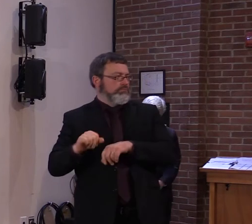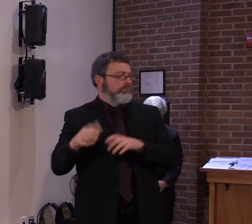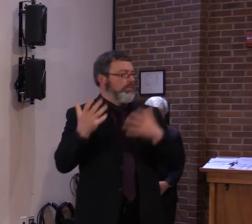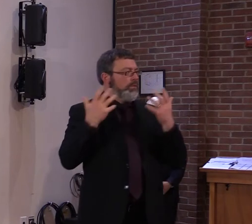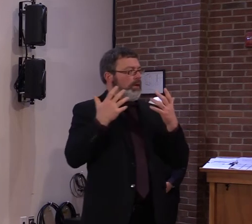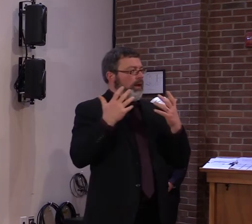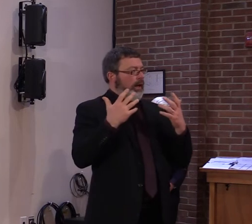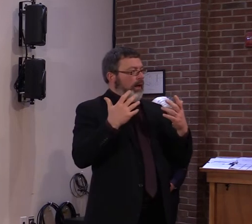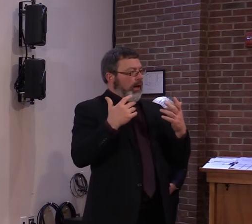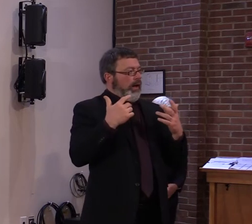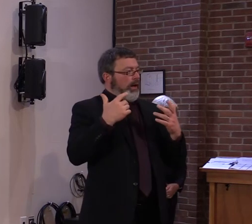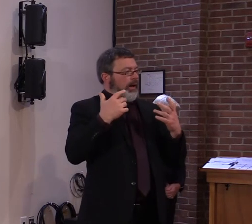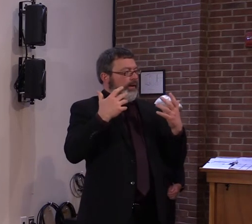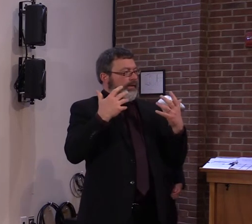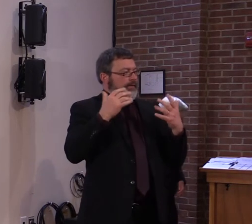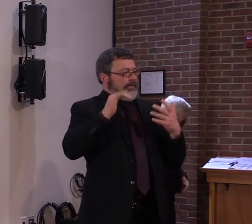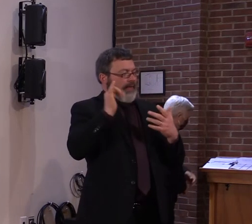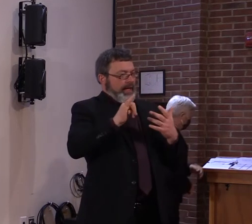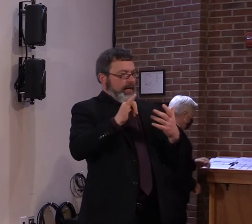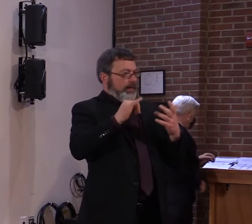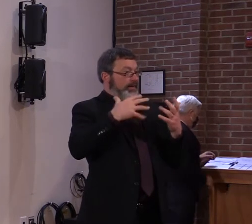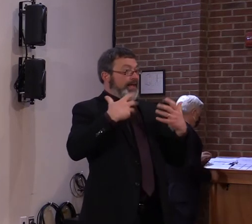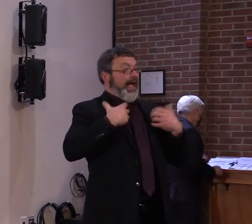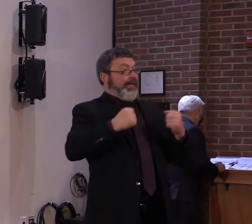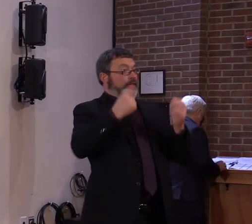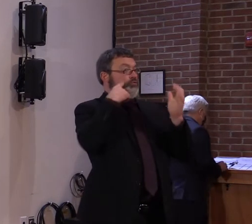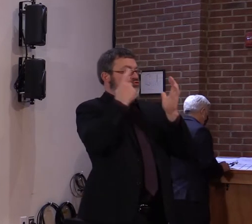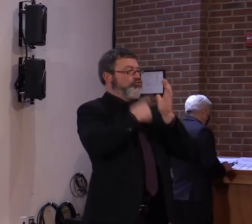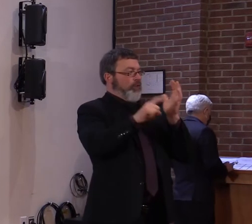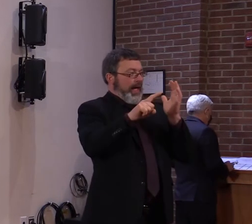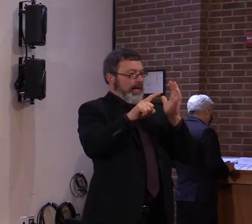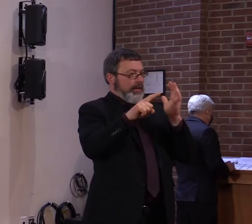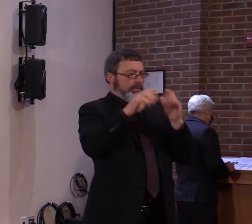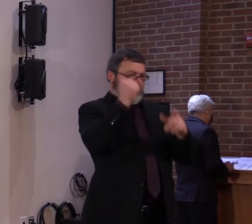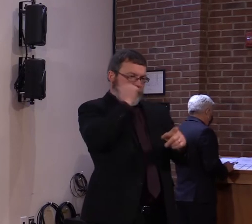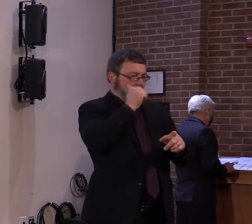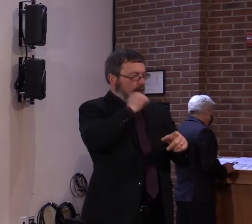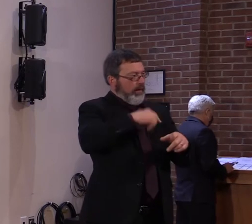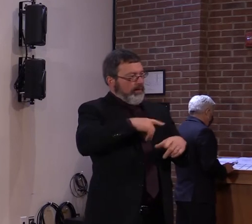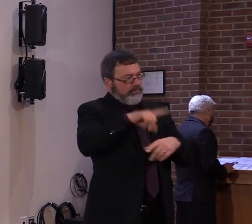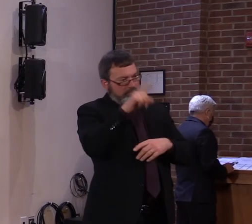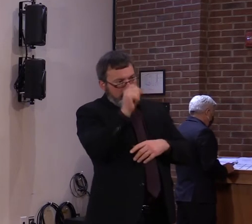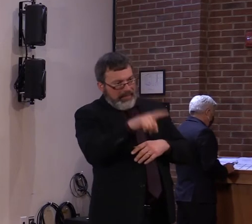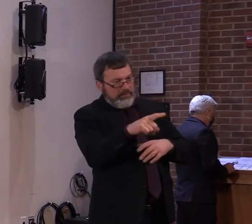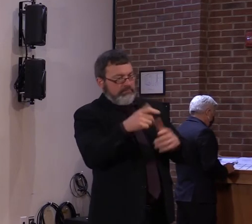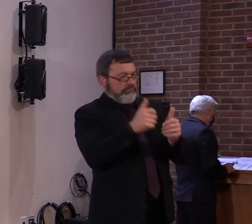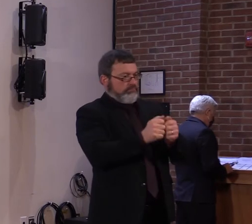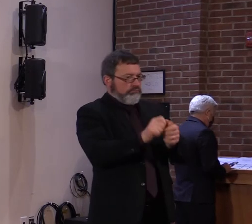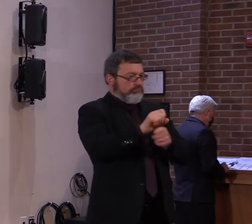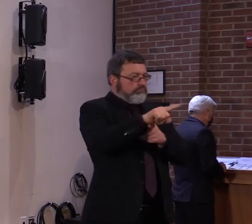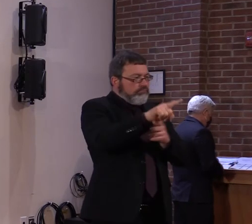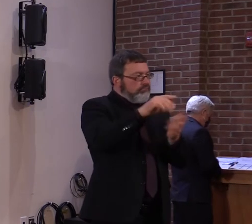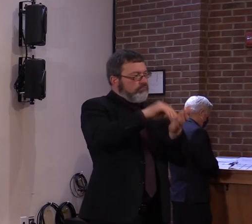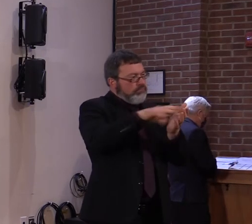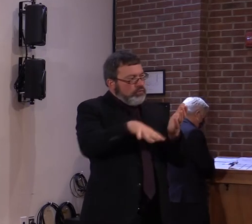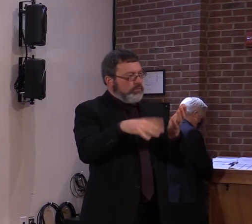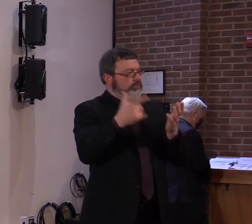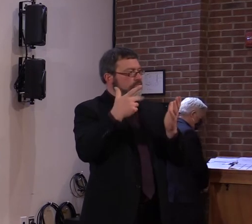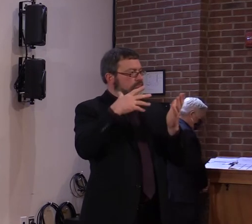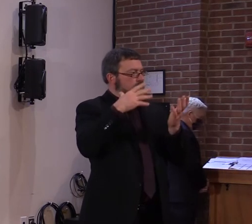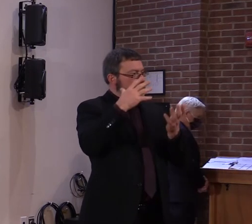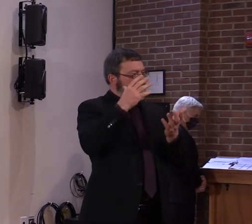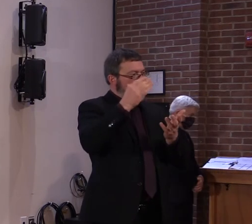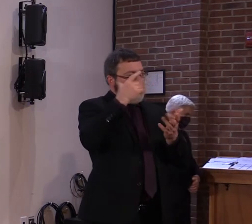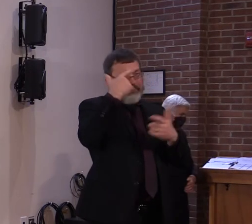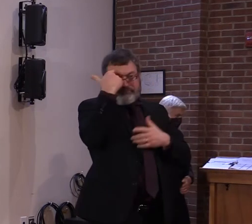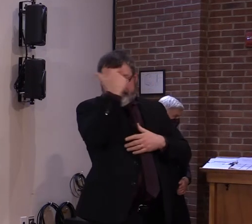check, which asks students and staff on a daily basis to basically provide attestation that